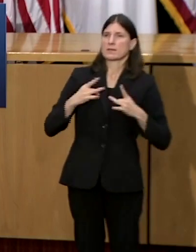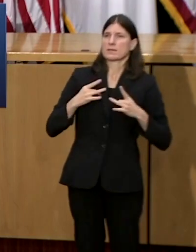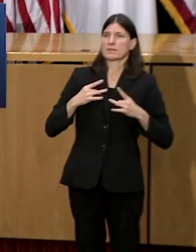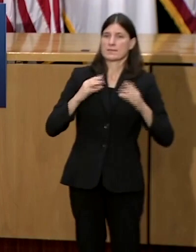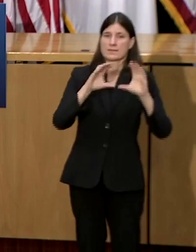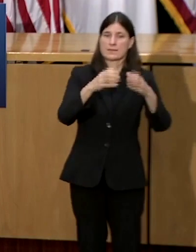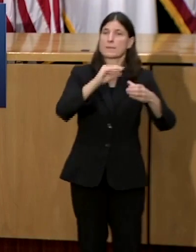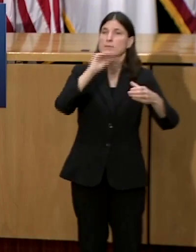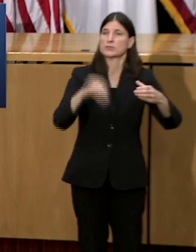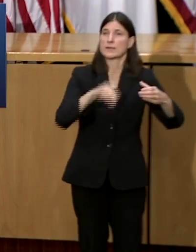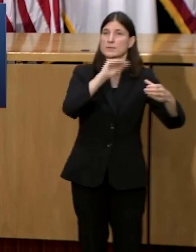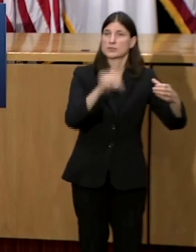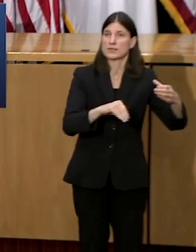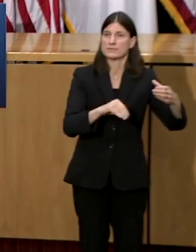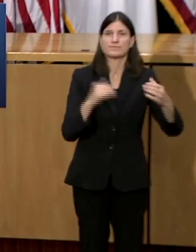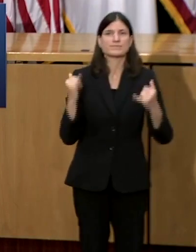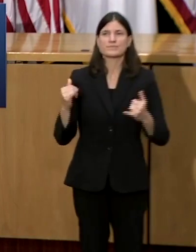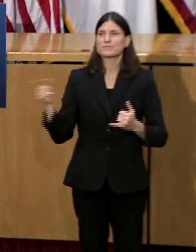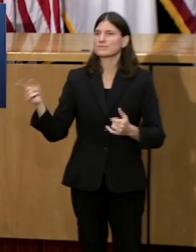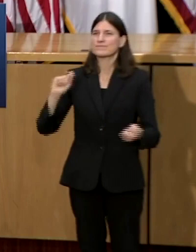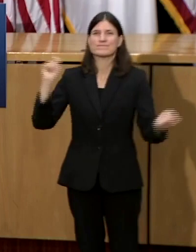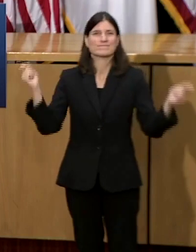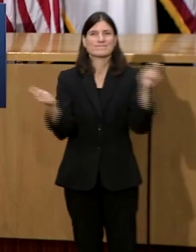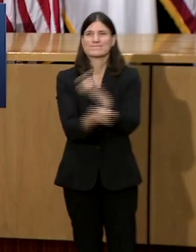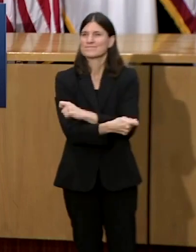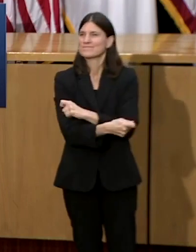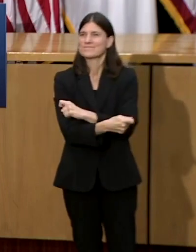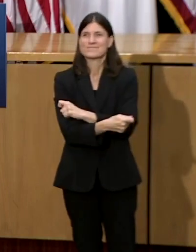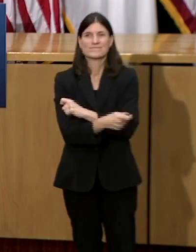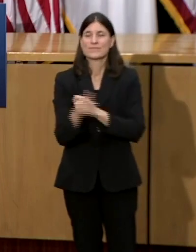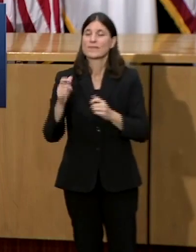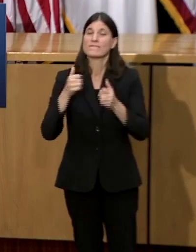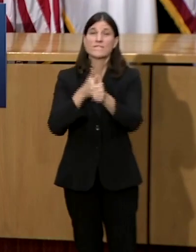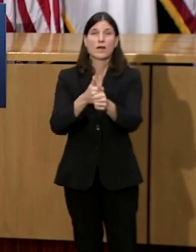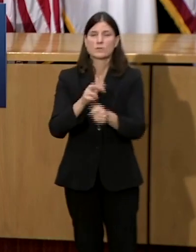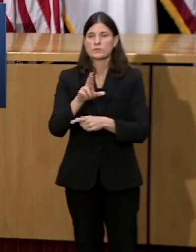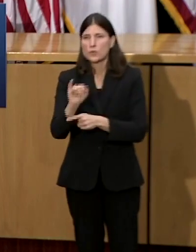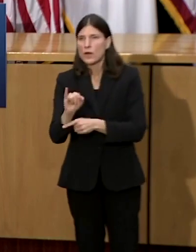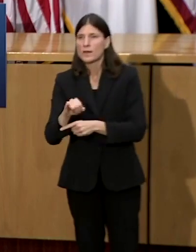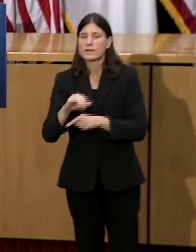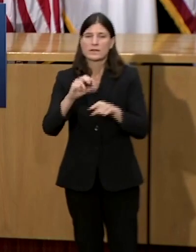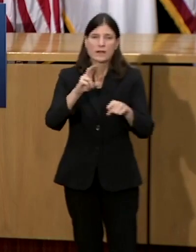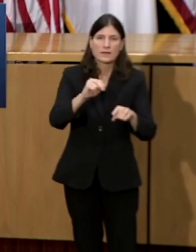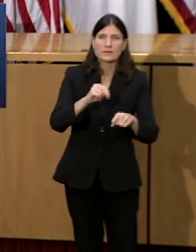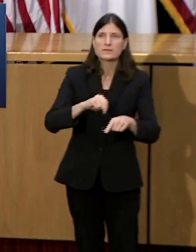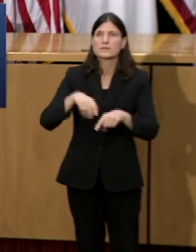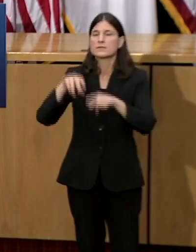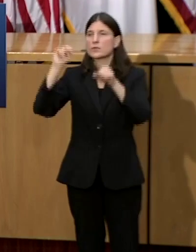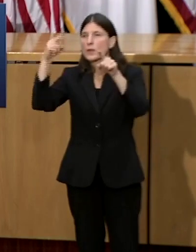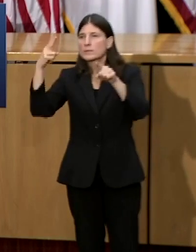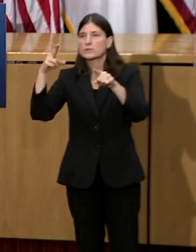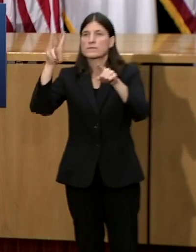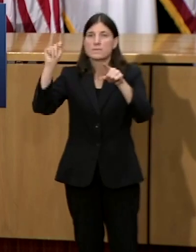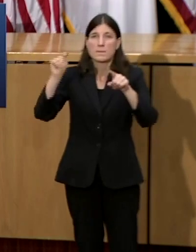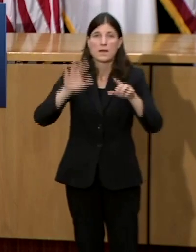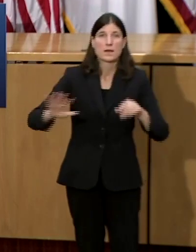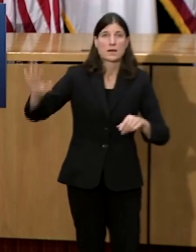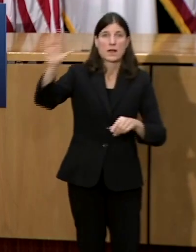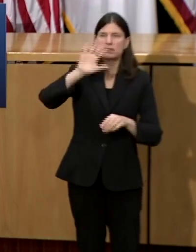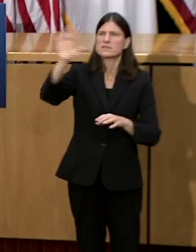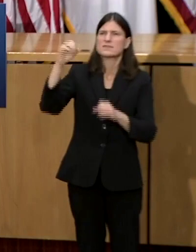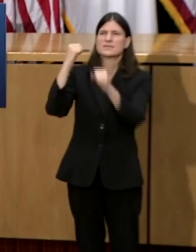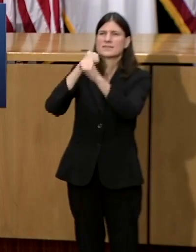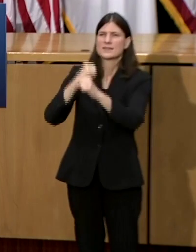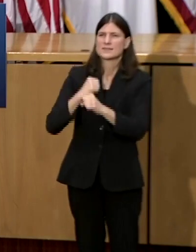best define the spread of the virus at this time. Over the past 3 months, we've received feedback from municipalities